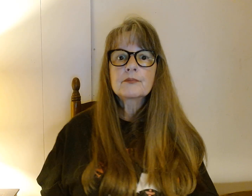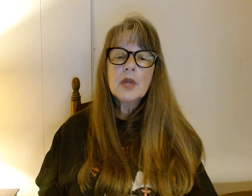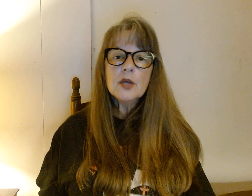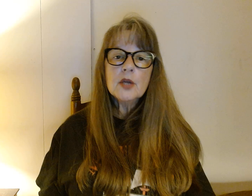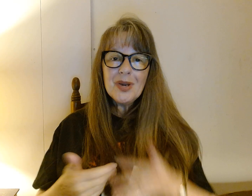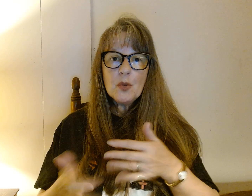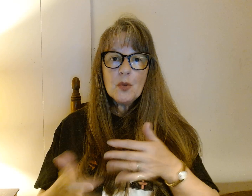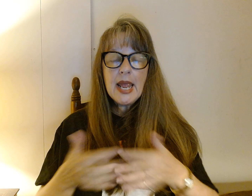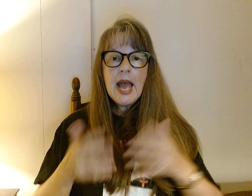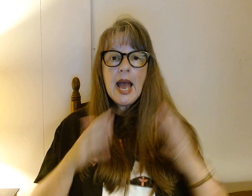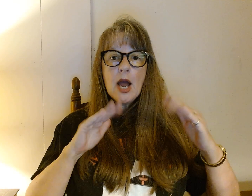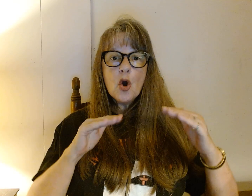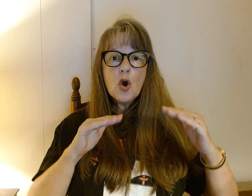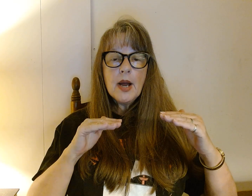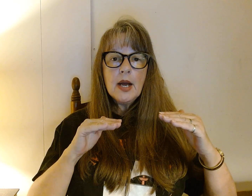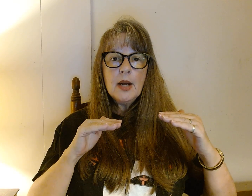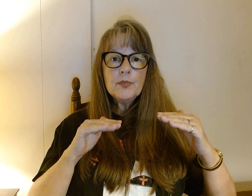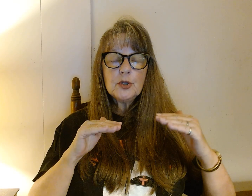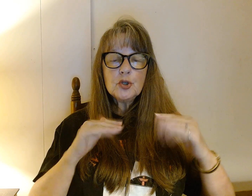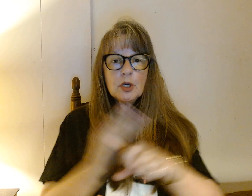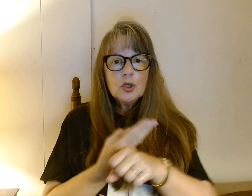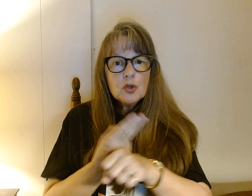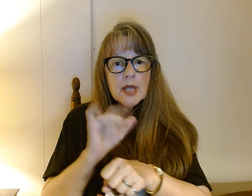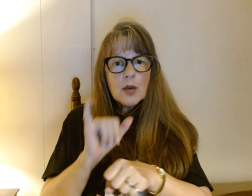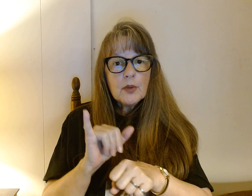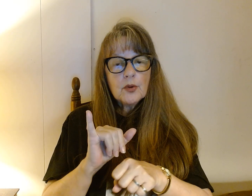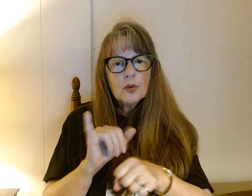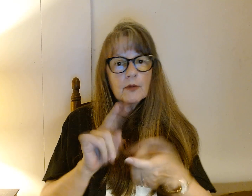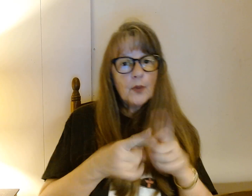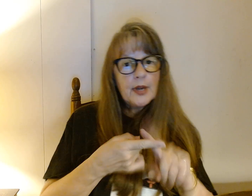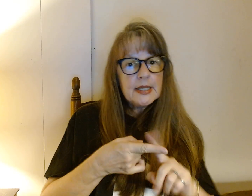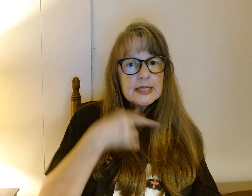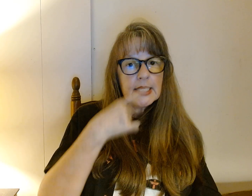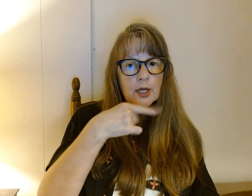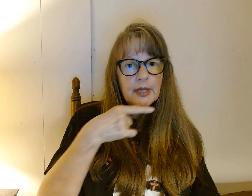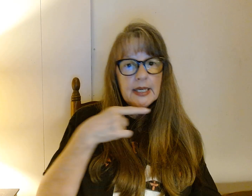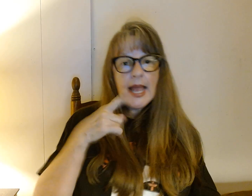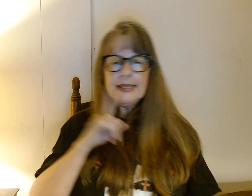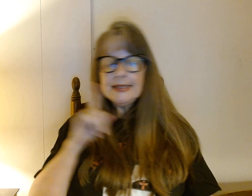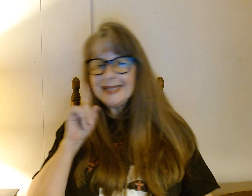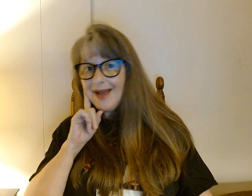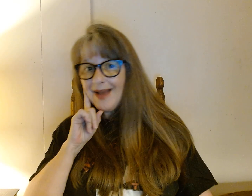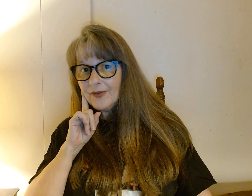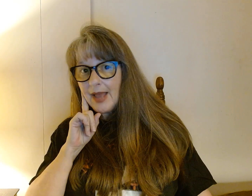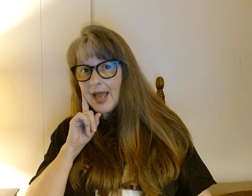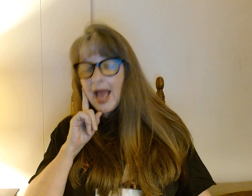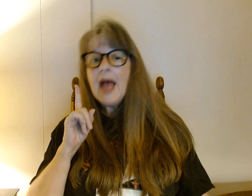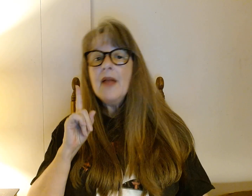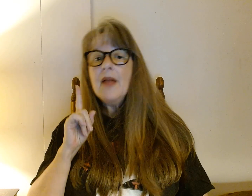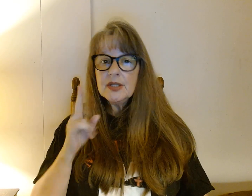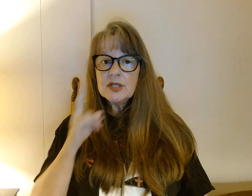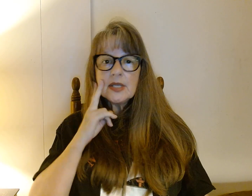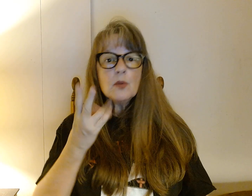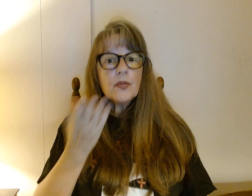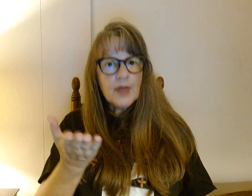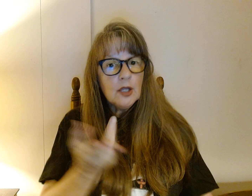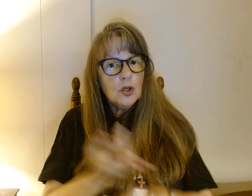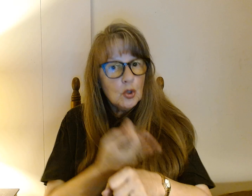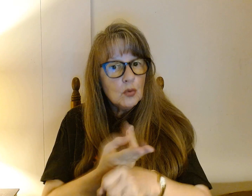So anyway, I hope that you can use that with your friends, hearing and deaf, and then see what they use